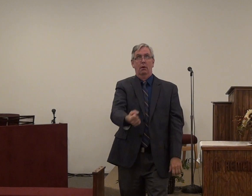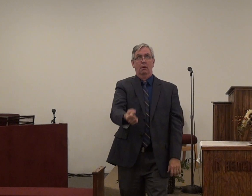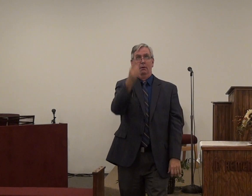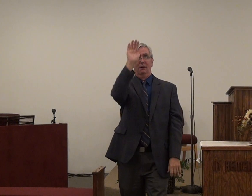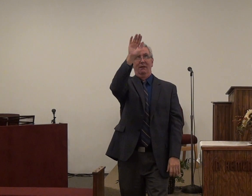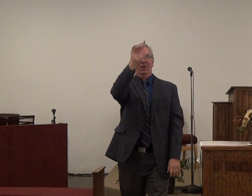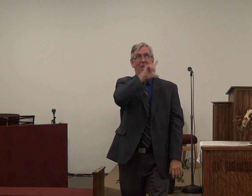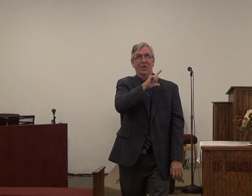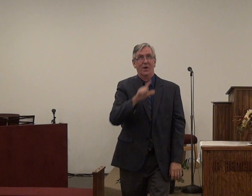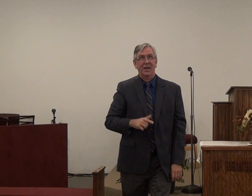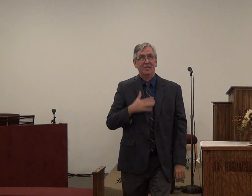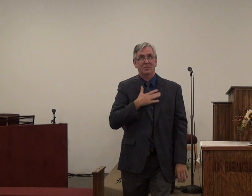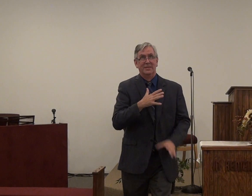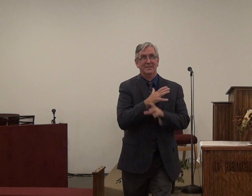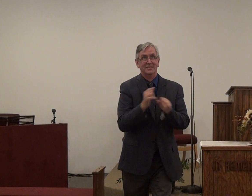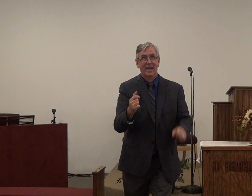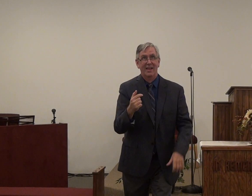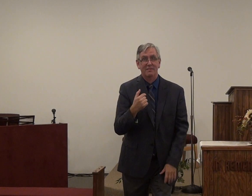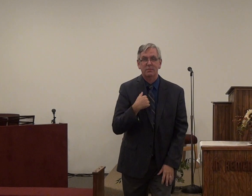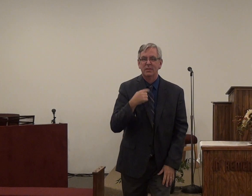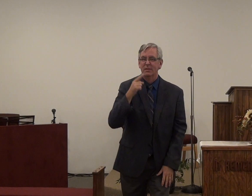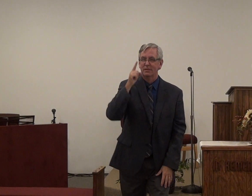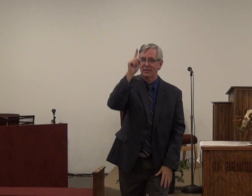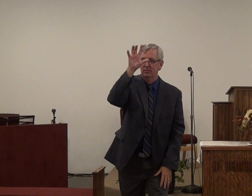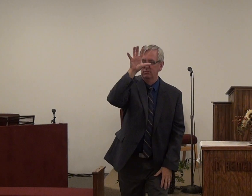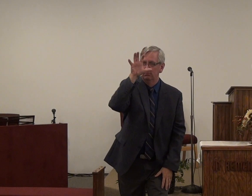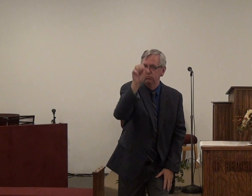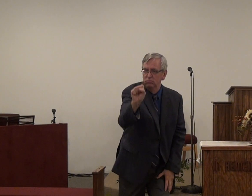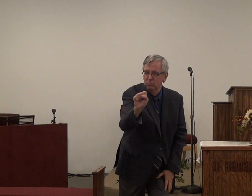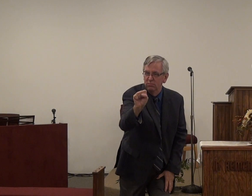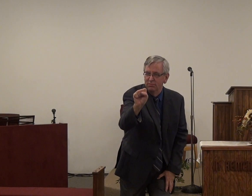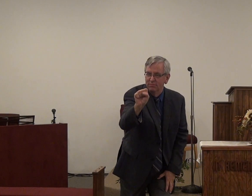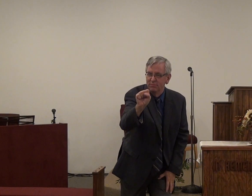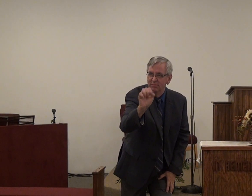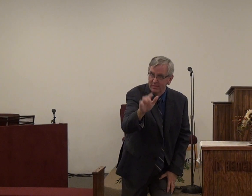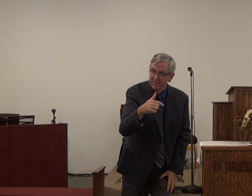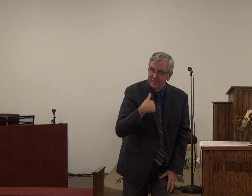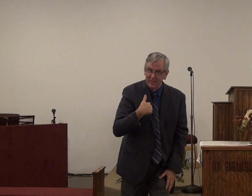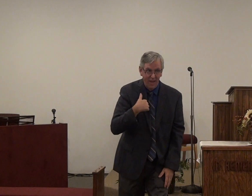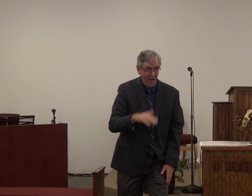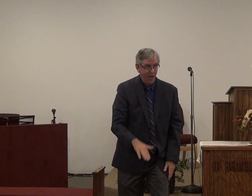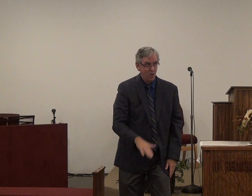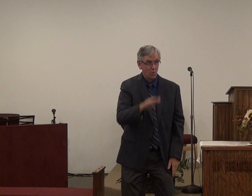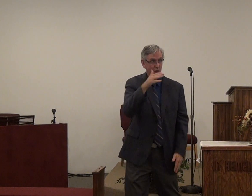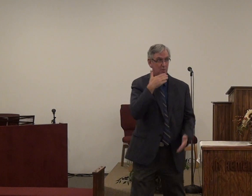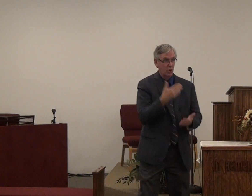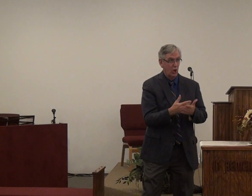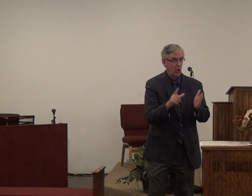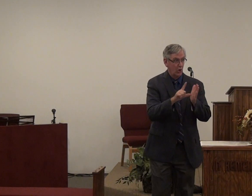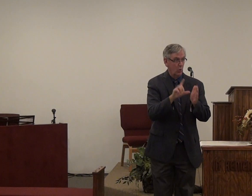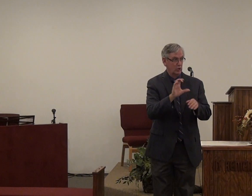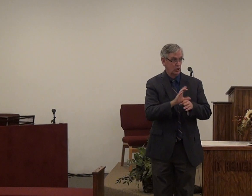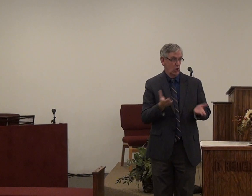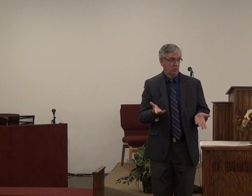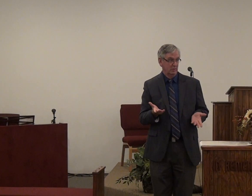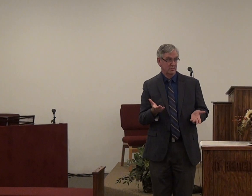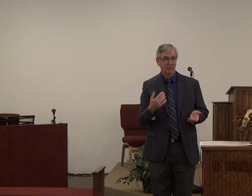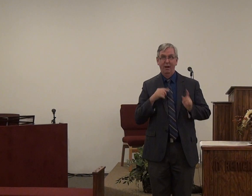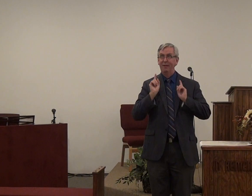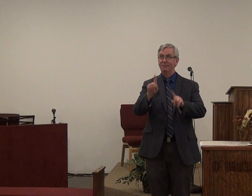trust in him alone to save you and you ask him, he will save you. I grew up in a